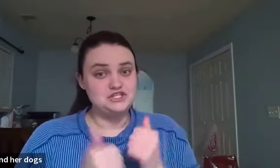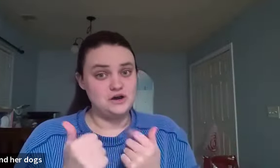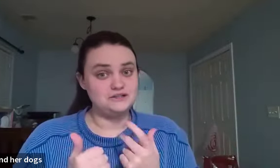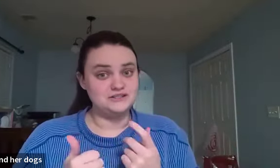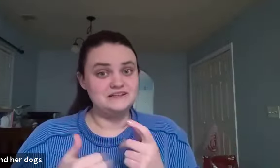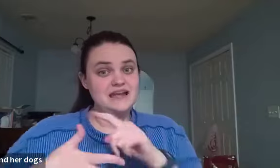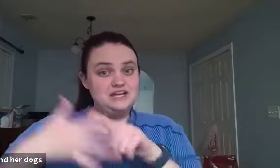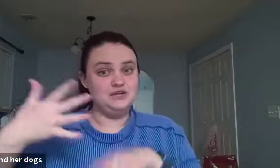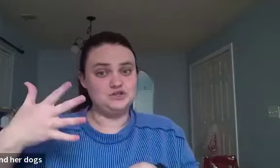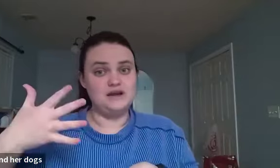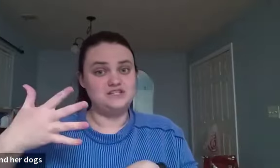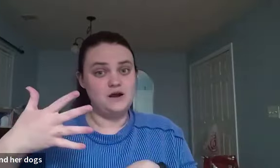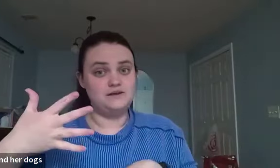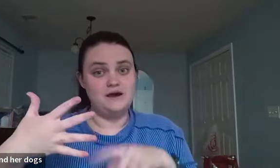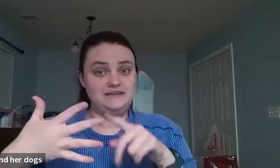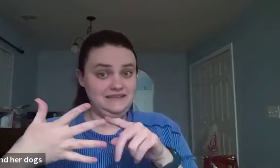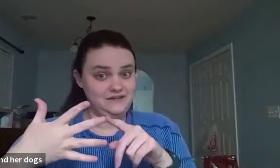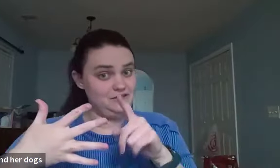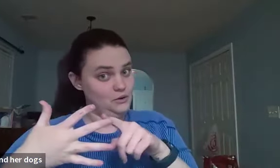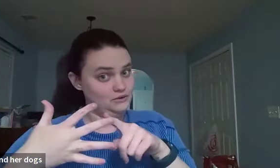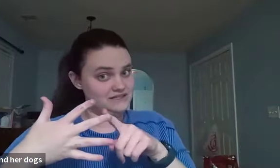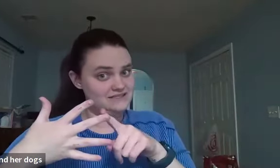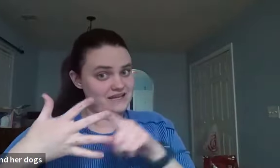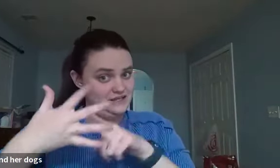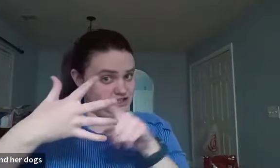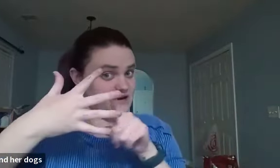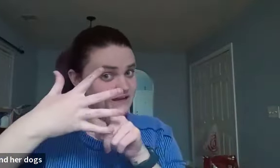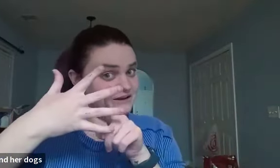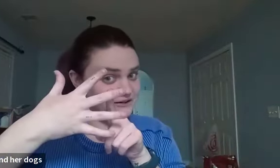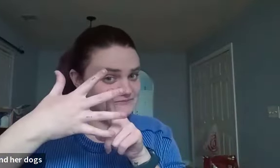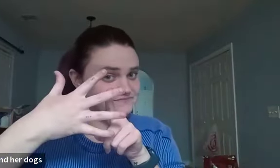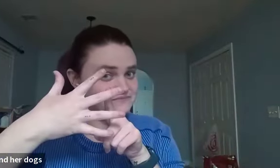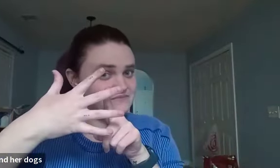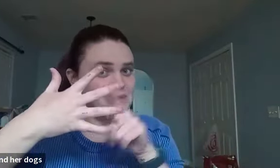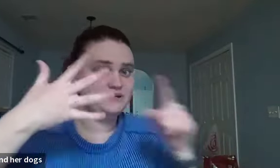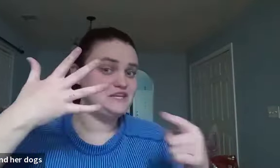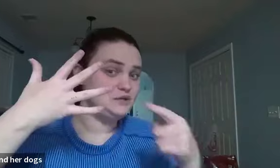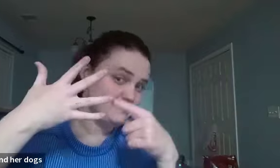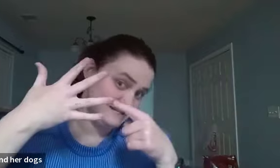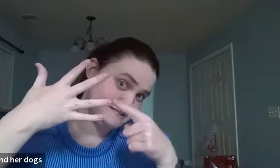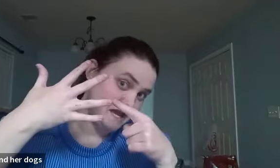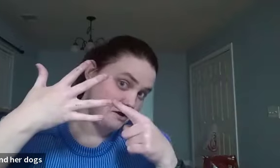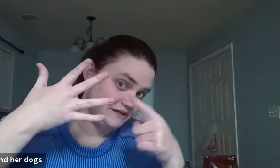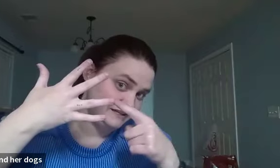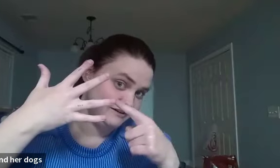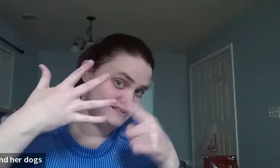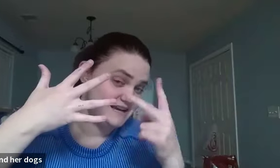each daughter and you were trying to talk about Evie, the oldest, and she's right here, but then you pointed to Scout here as